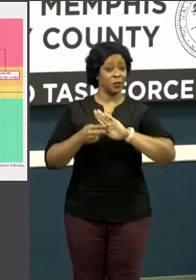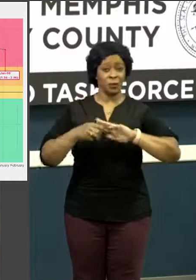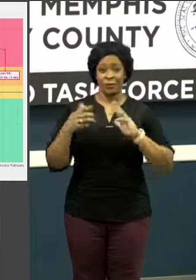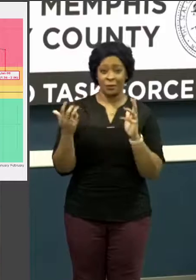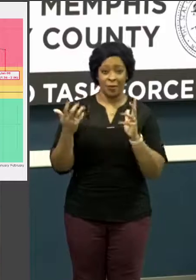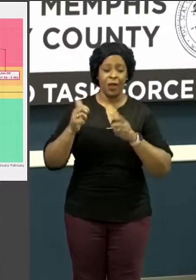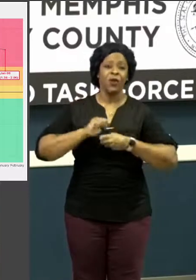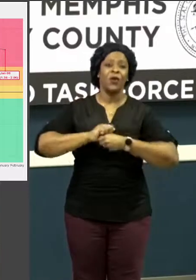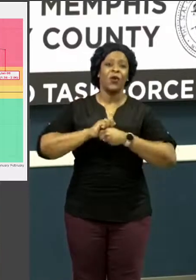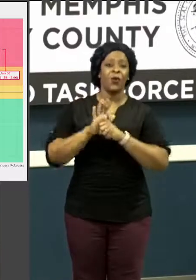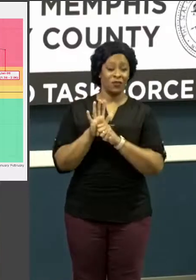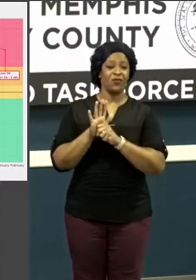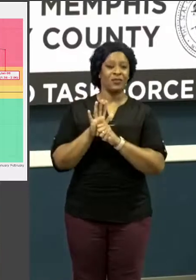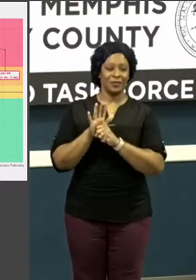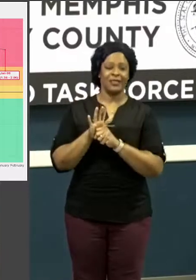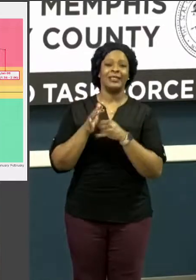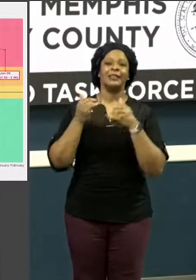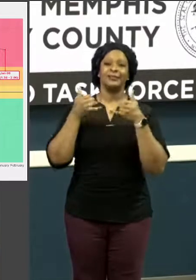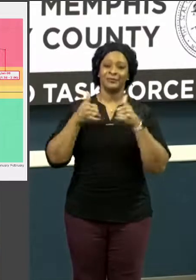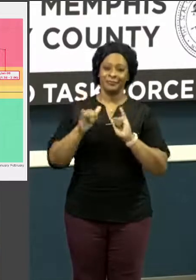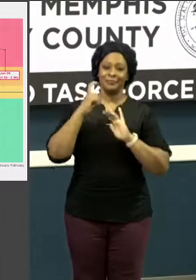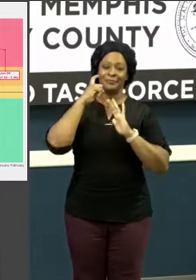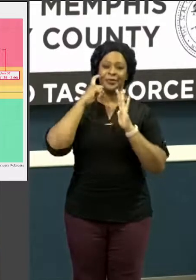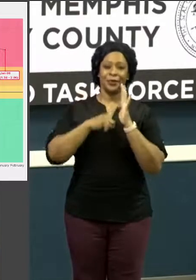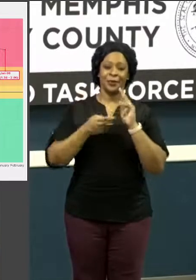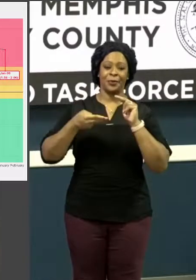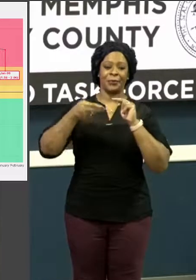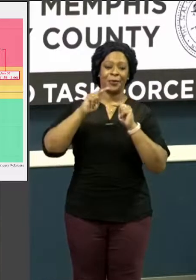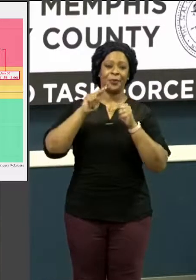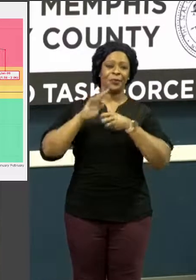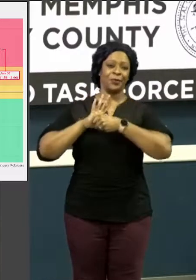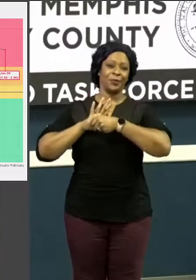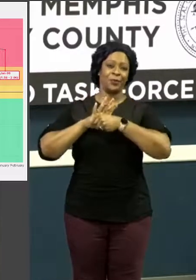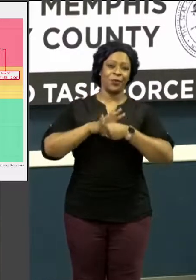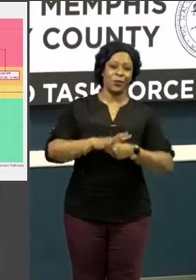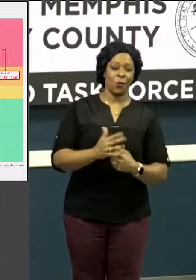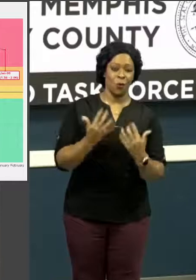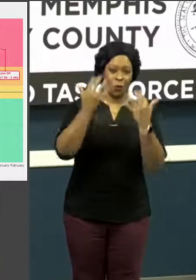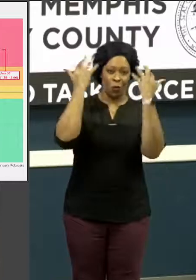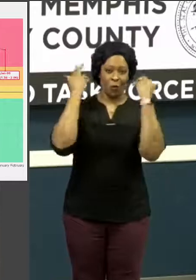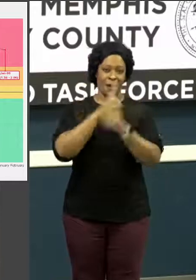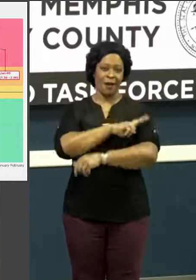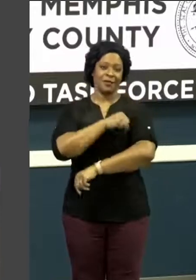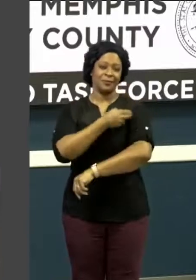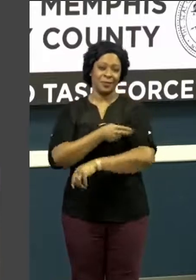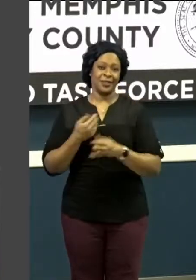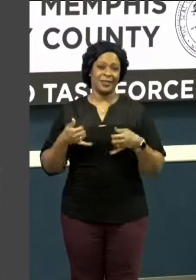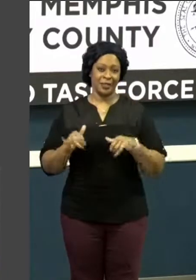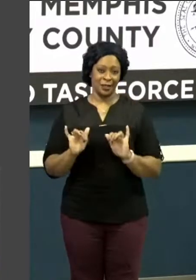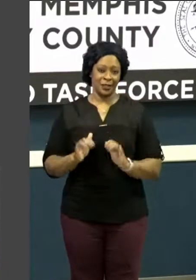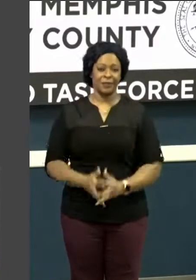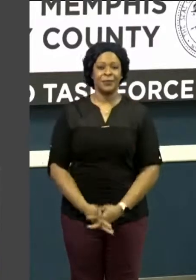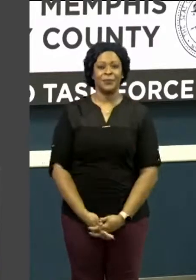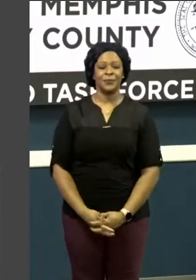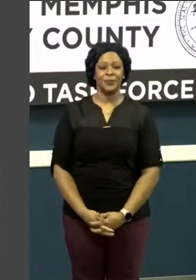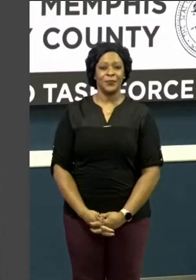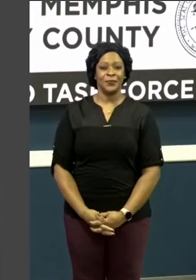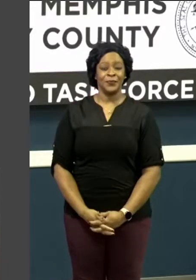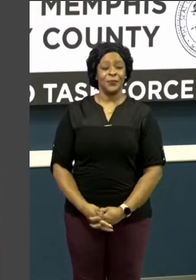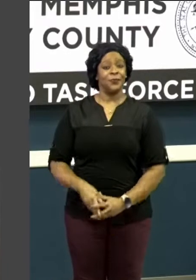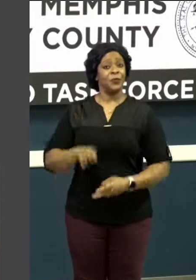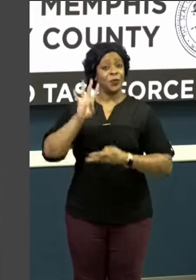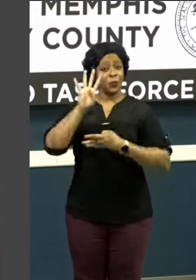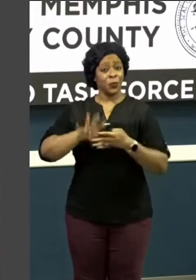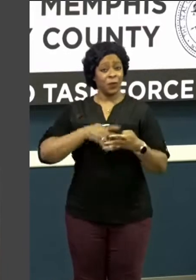that COVID-19 is increasingly straining our hospital capacity. Next slide. As this